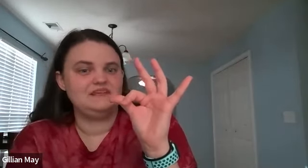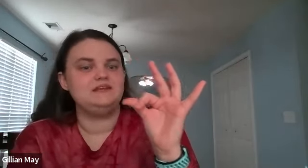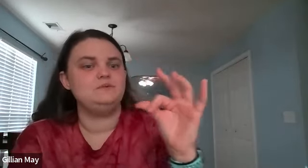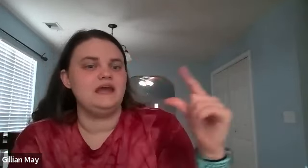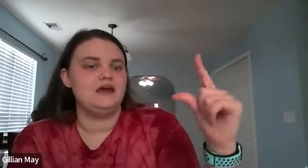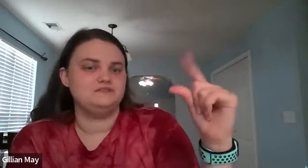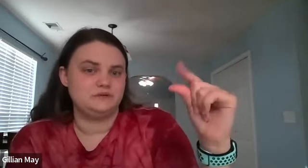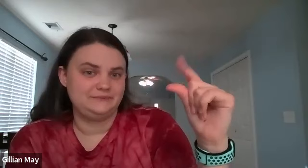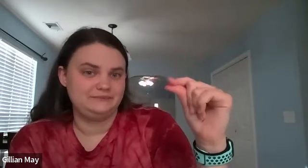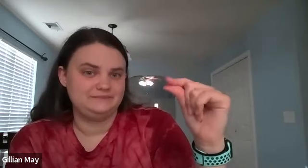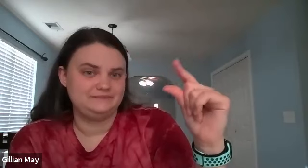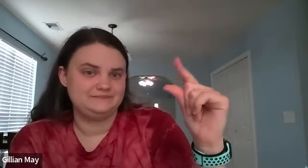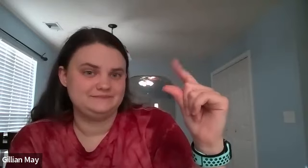Then we have 20.